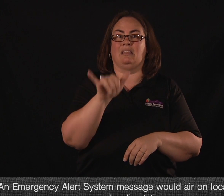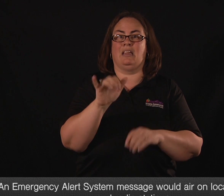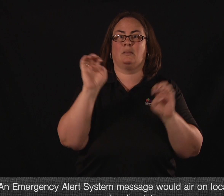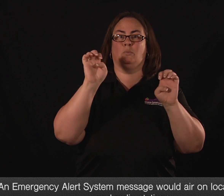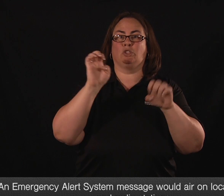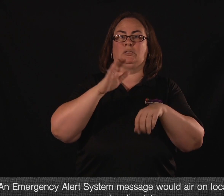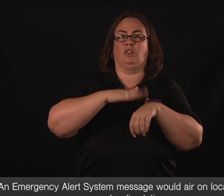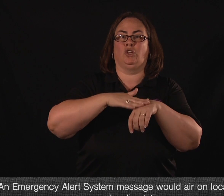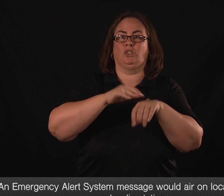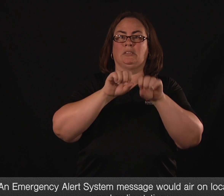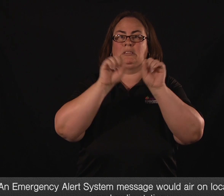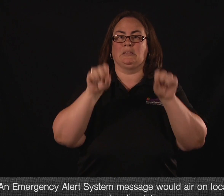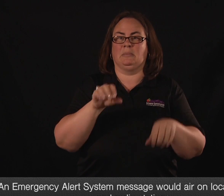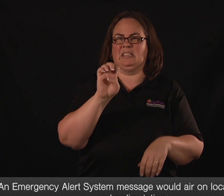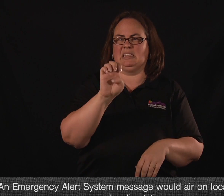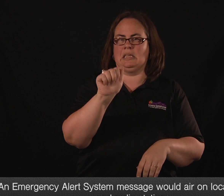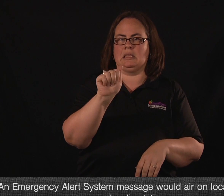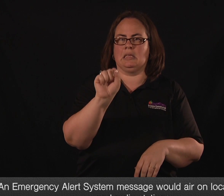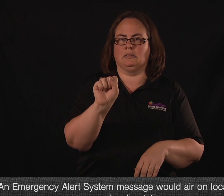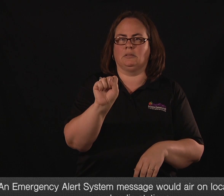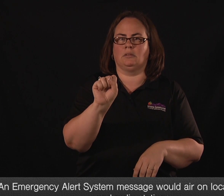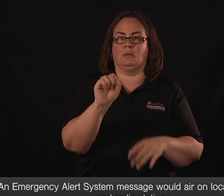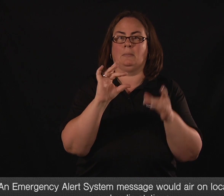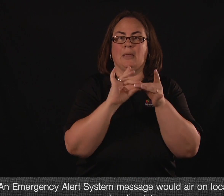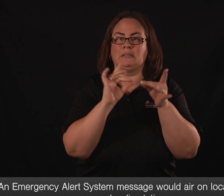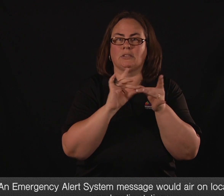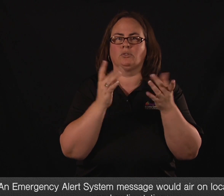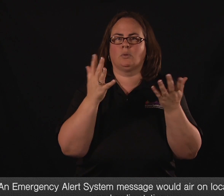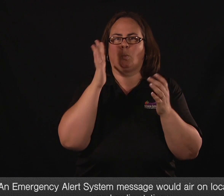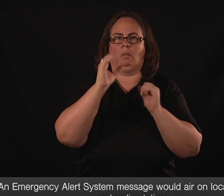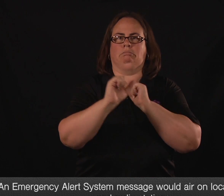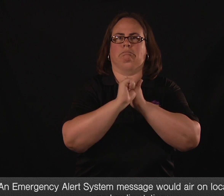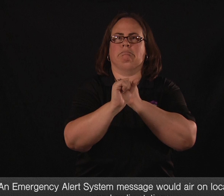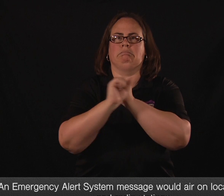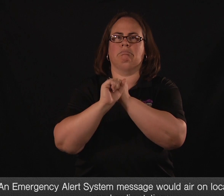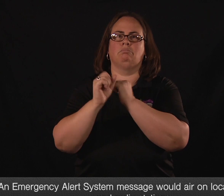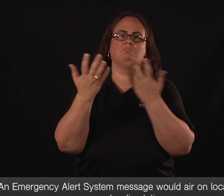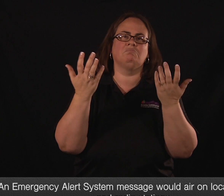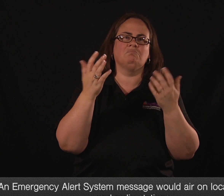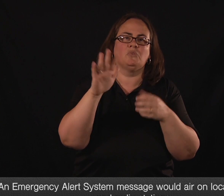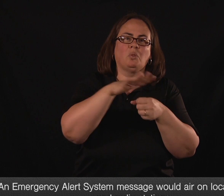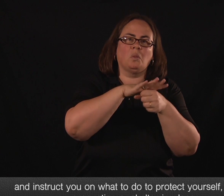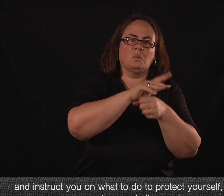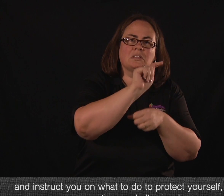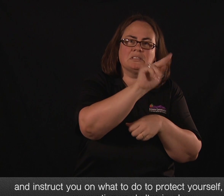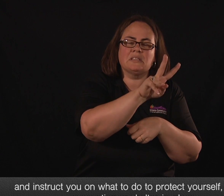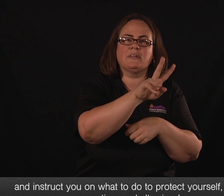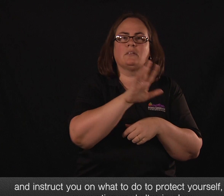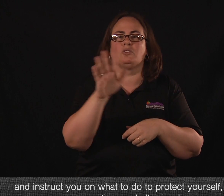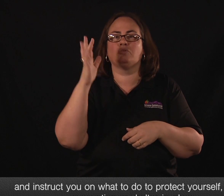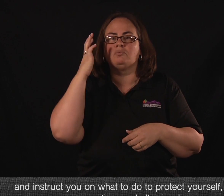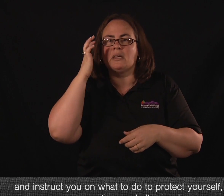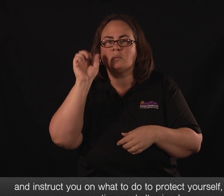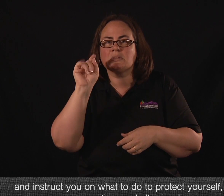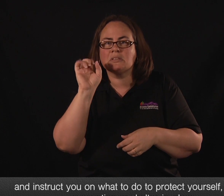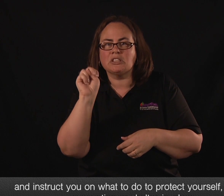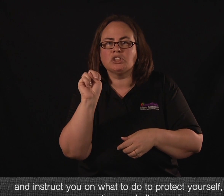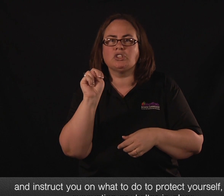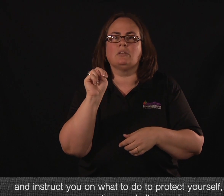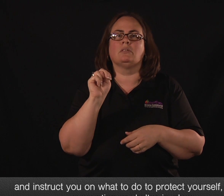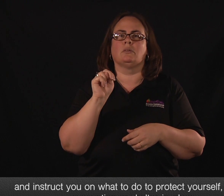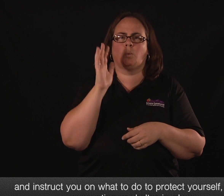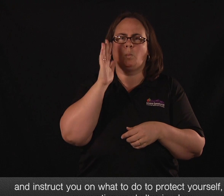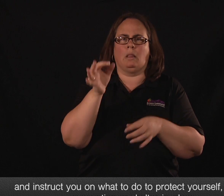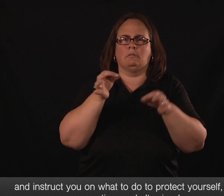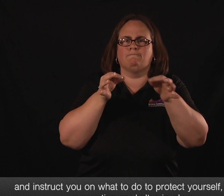An Emergency Alert System message would air on local television and radio stations and instruct you on what to do to protect